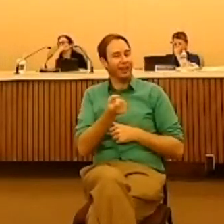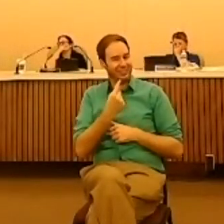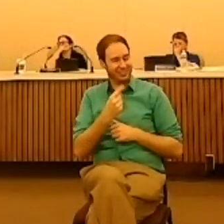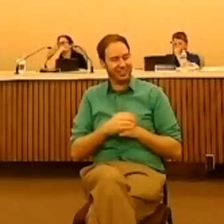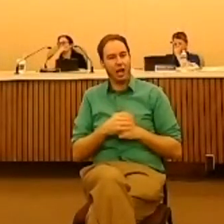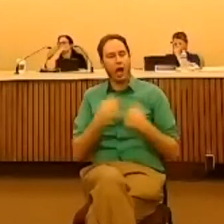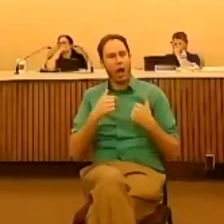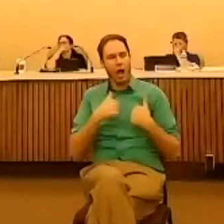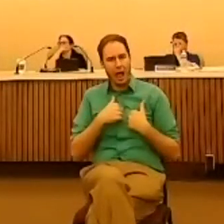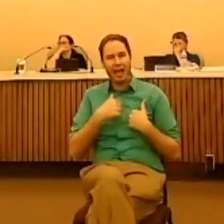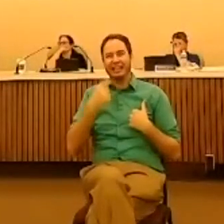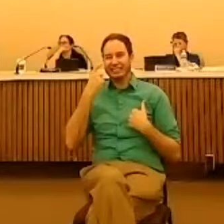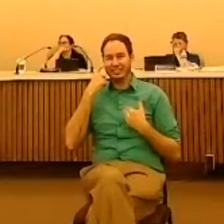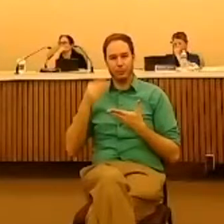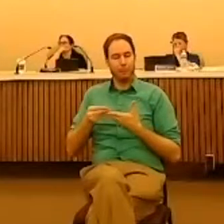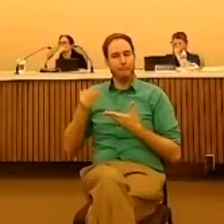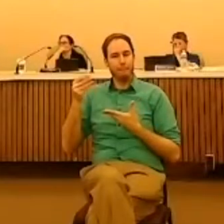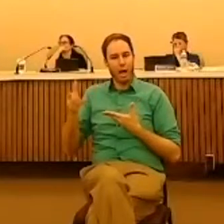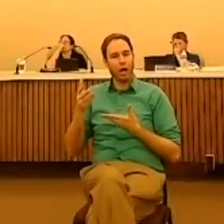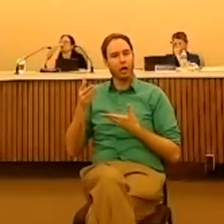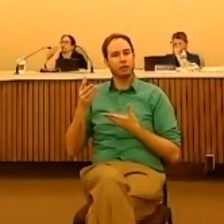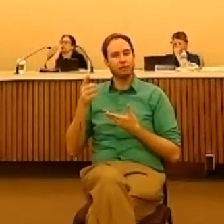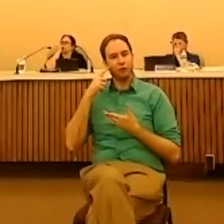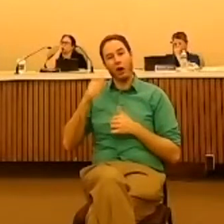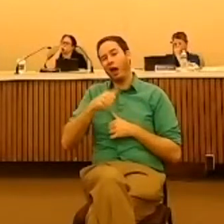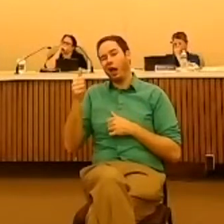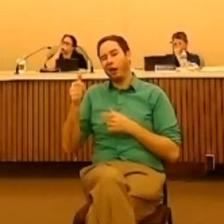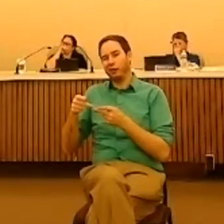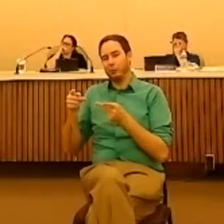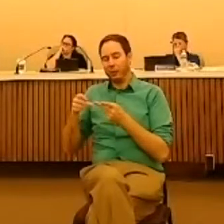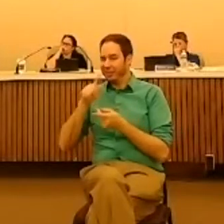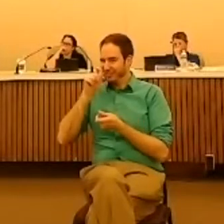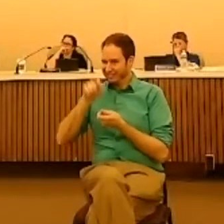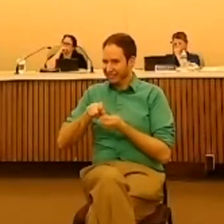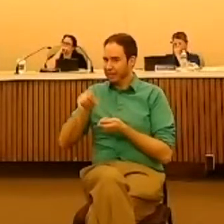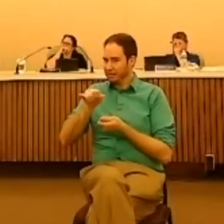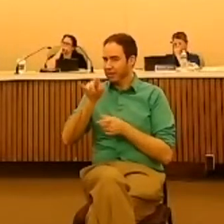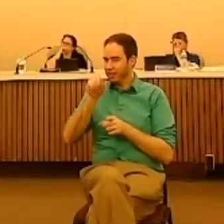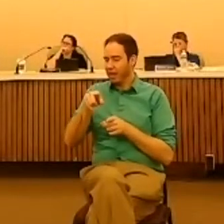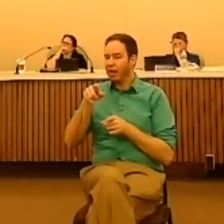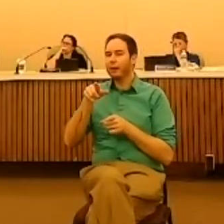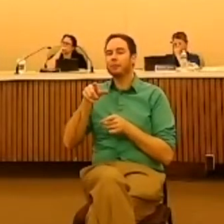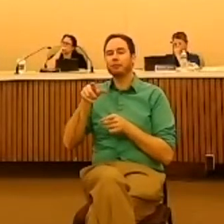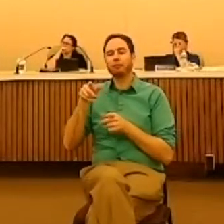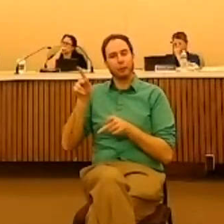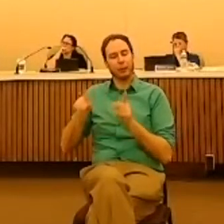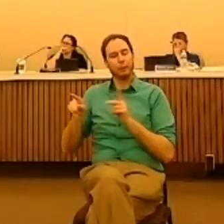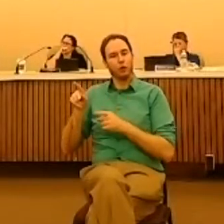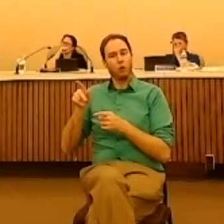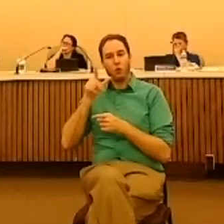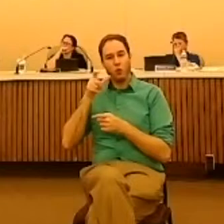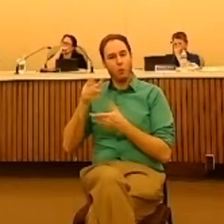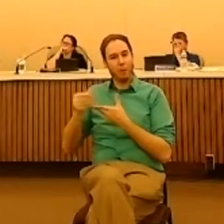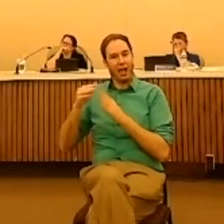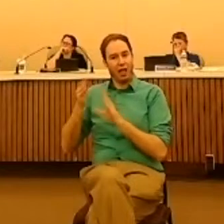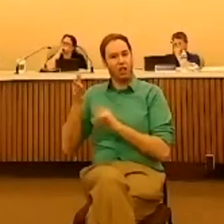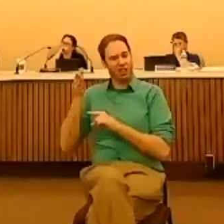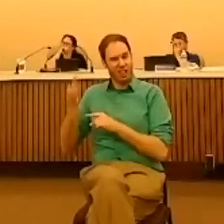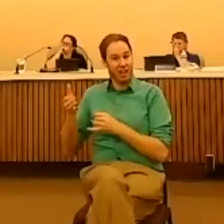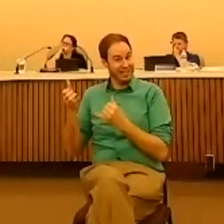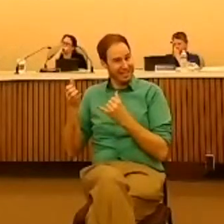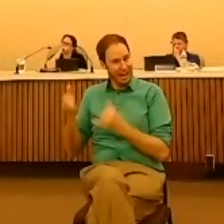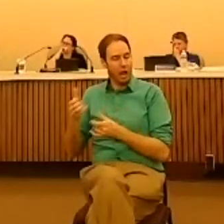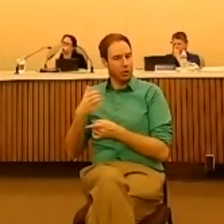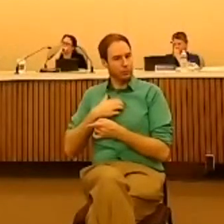I just bought some for another place, exactly that, and people that were buying houses right now